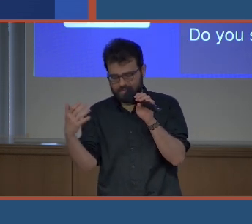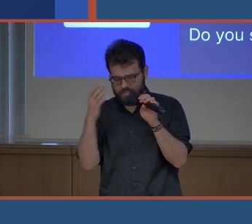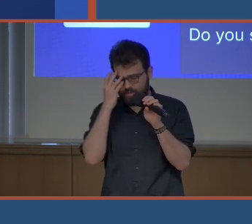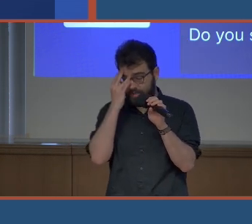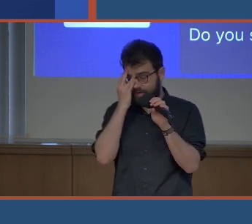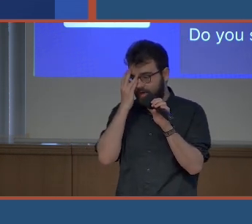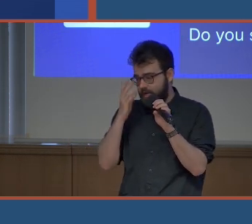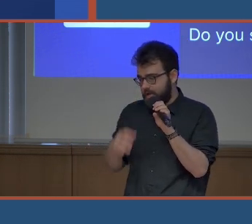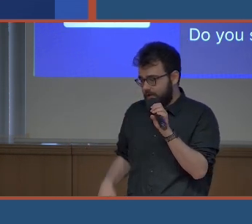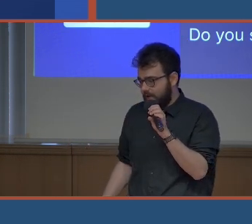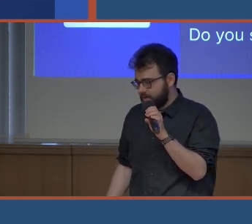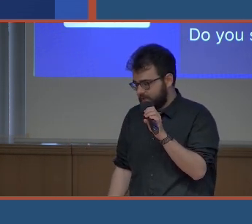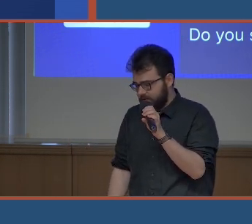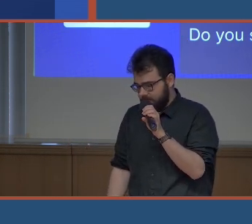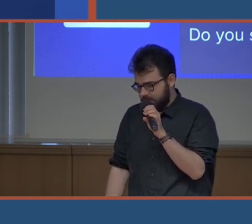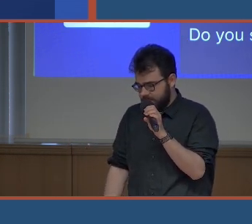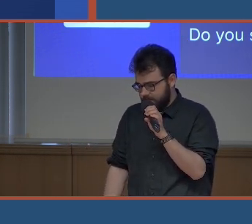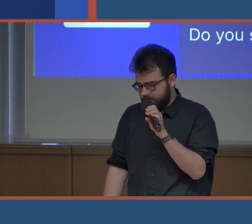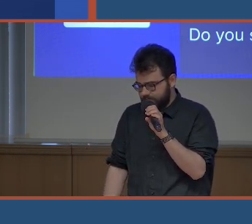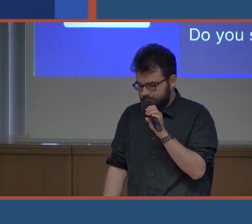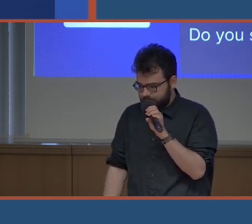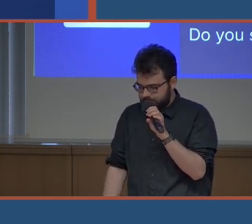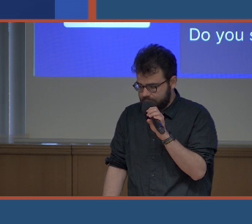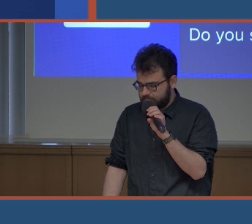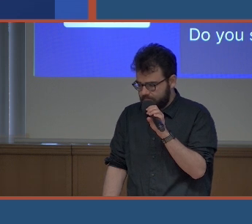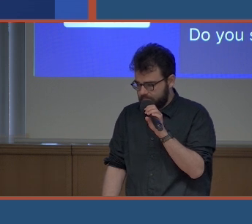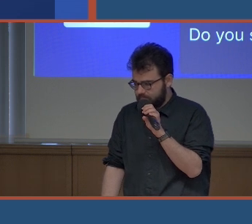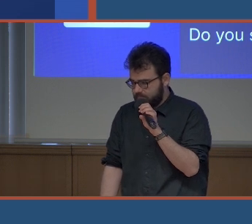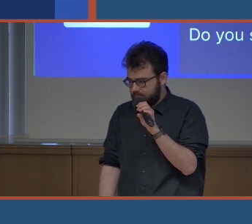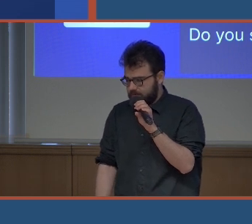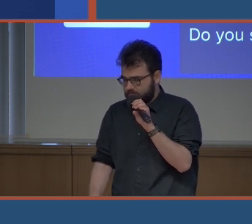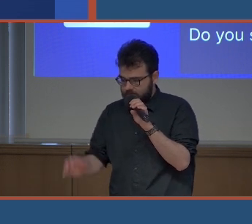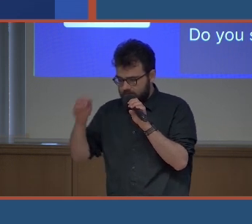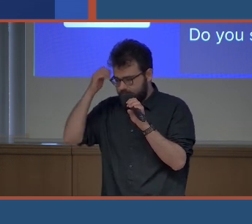are the issue here. I would say that